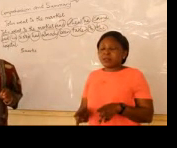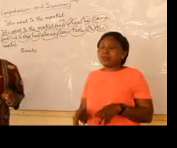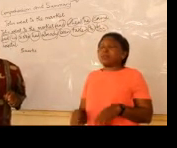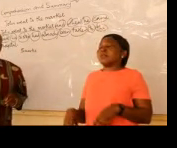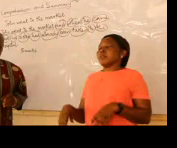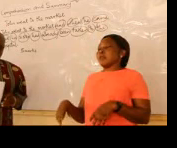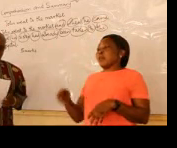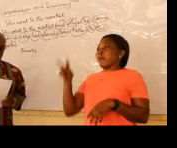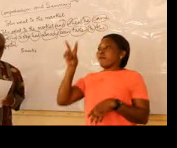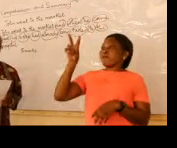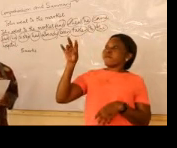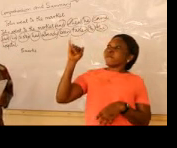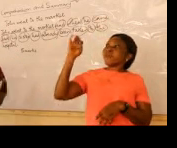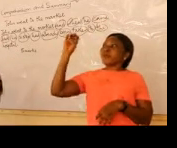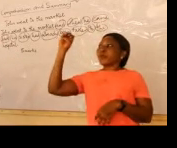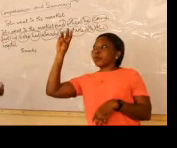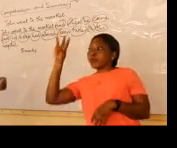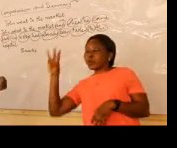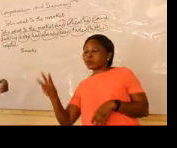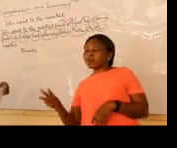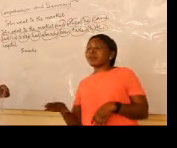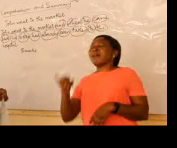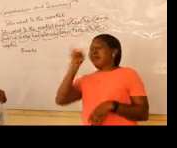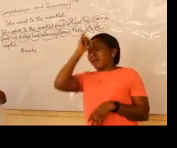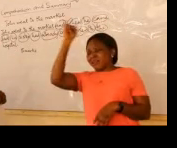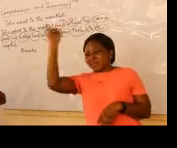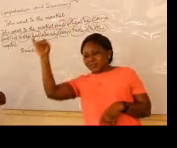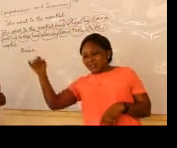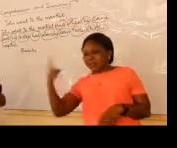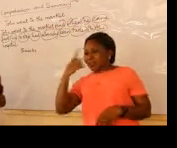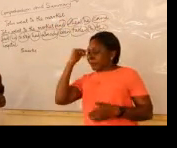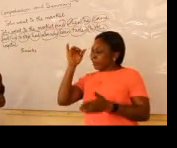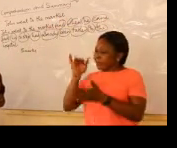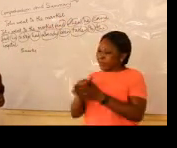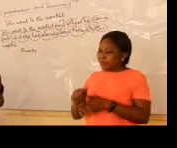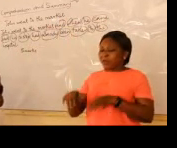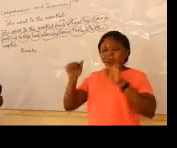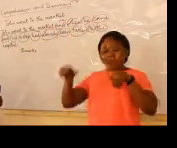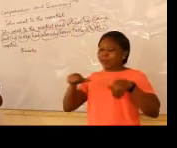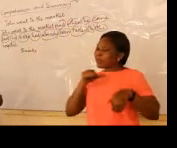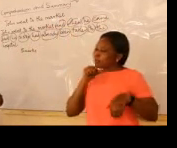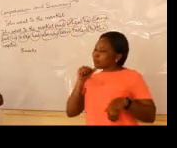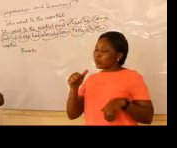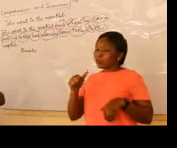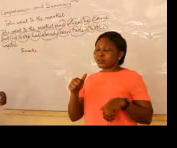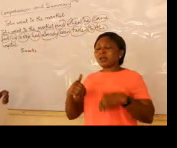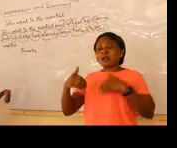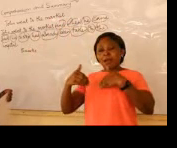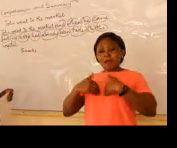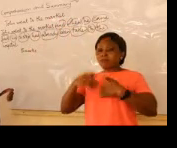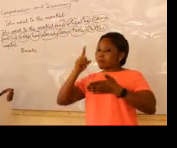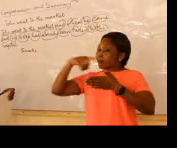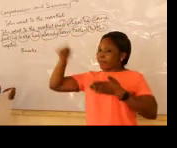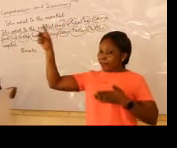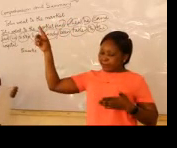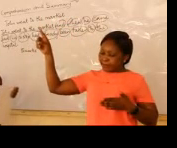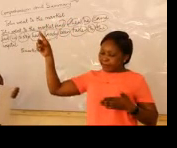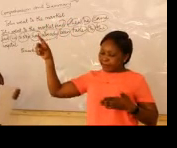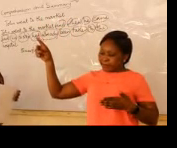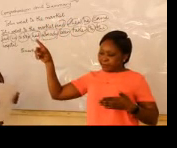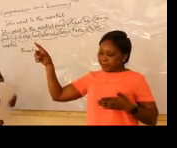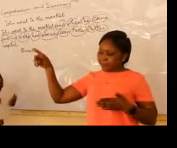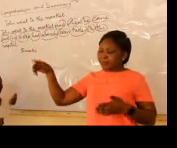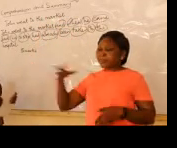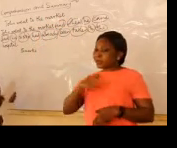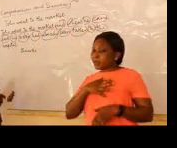ideas, viewpoints, belief cannot be scored. That is summary for you.